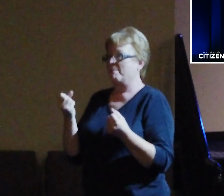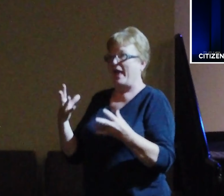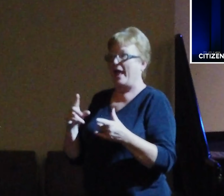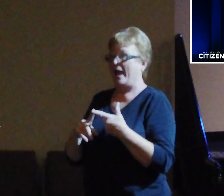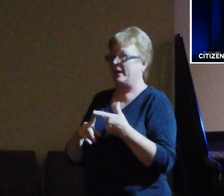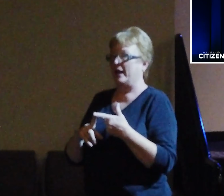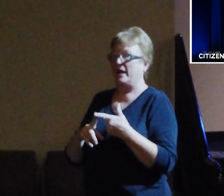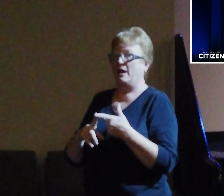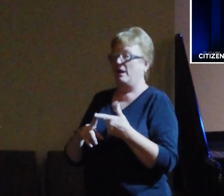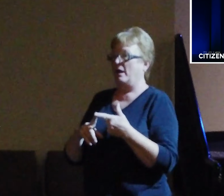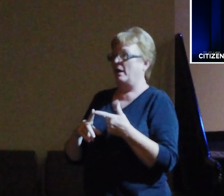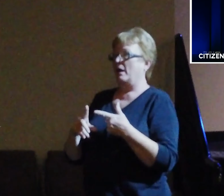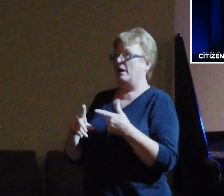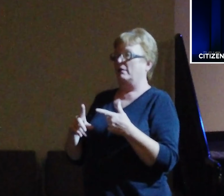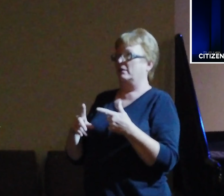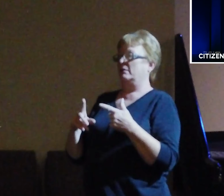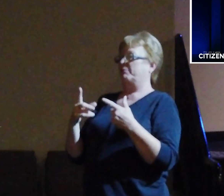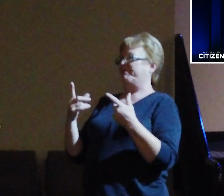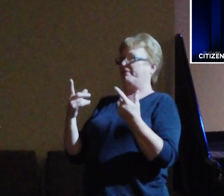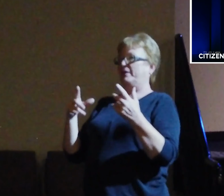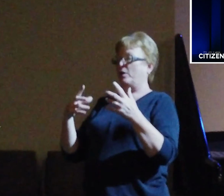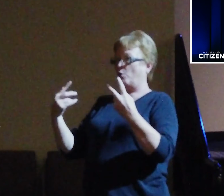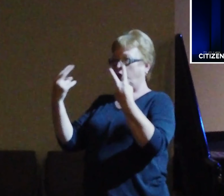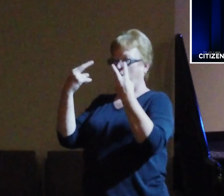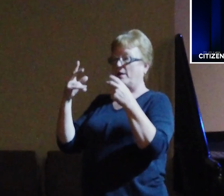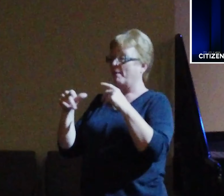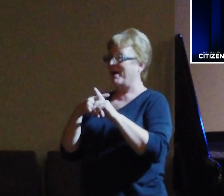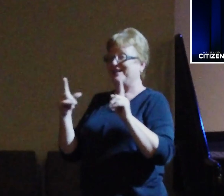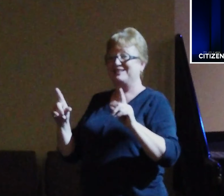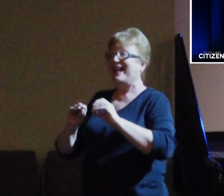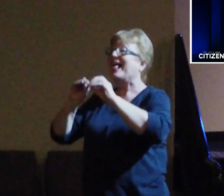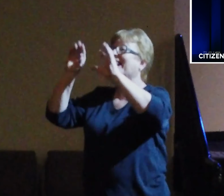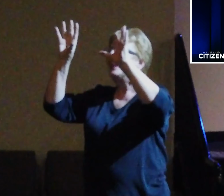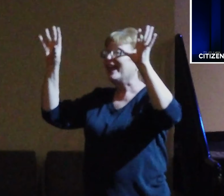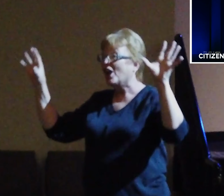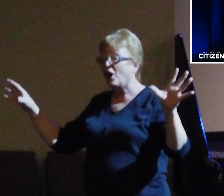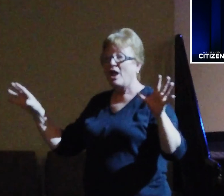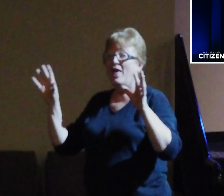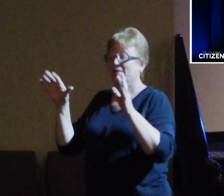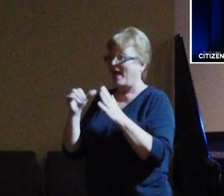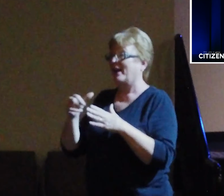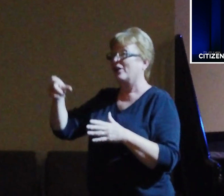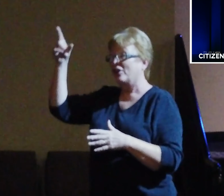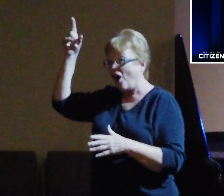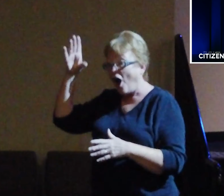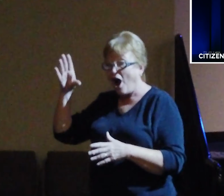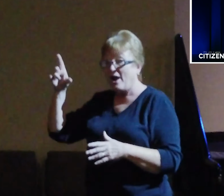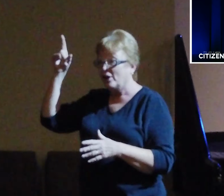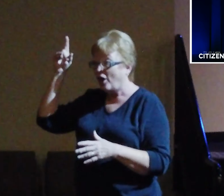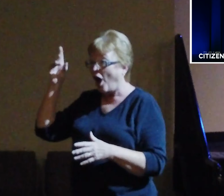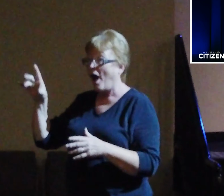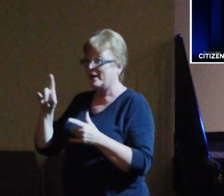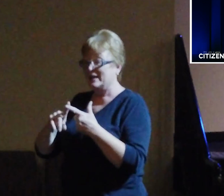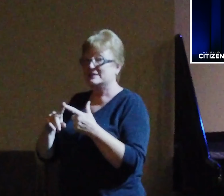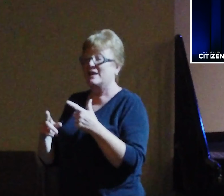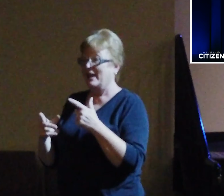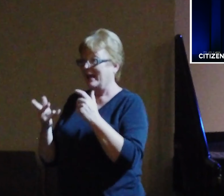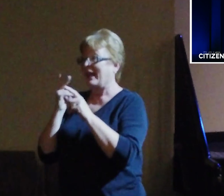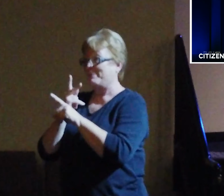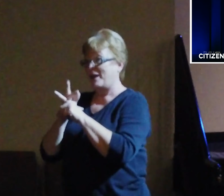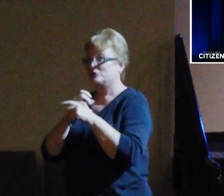this has demonstrated to us a clear sign of the salvation to God, of God, which has helped strengthen many of us,